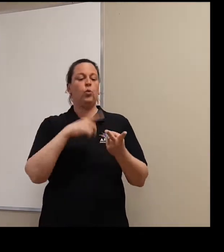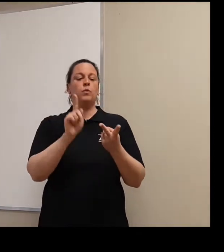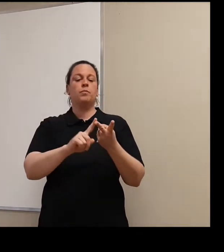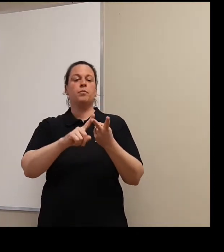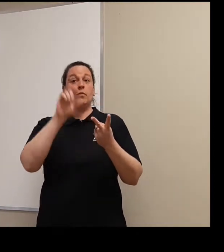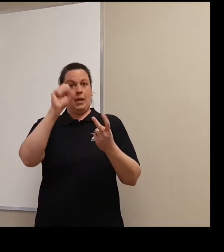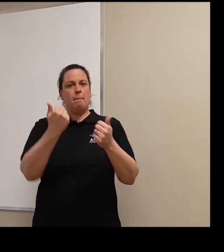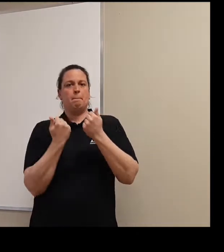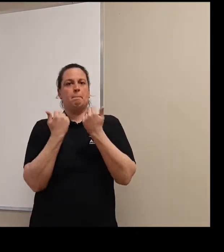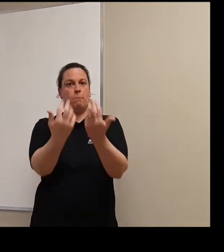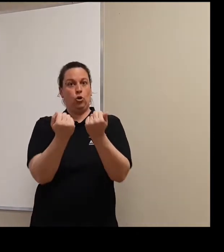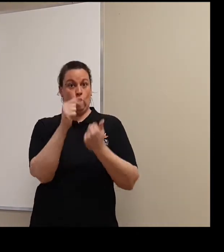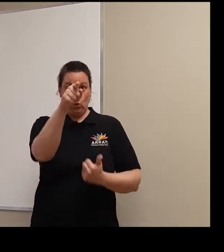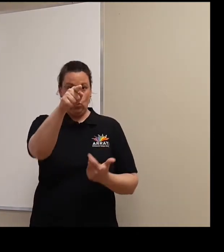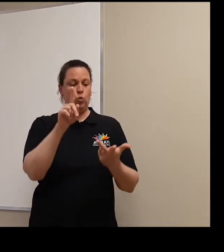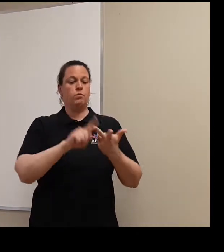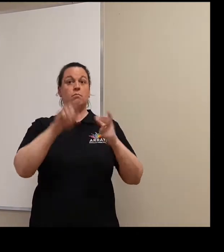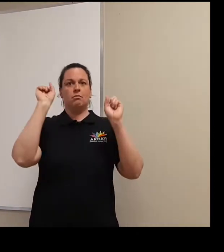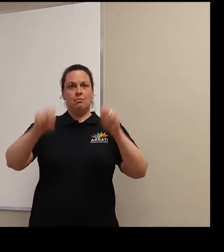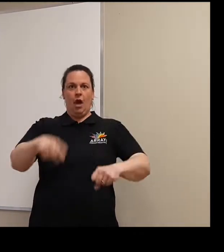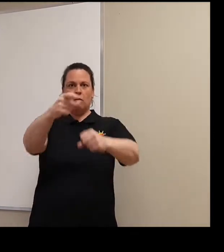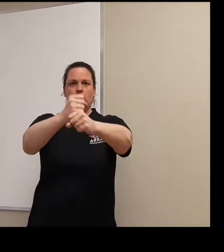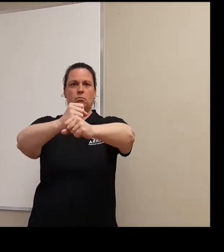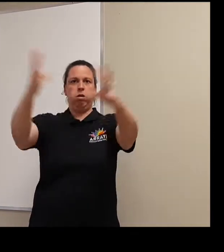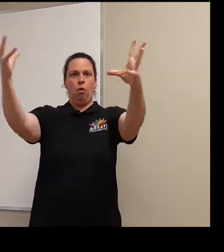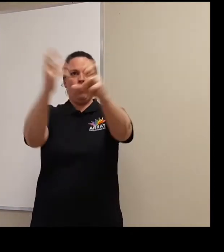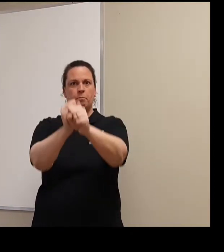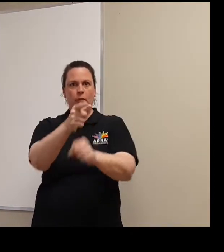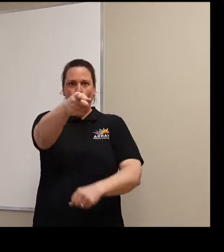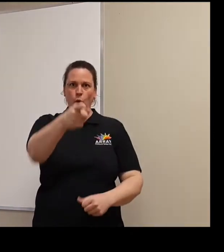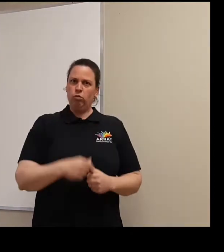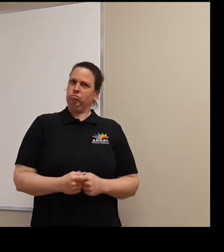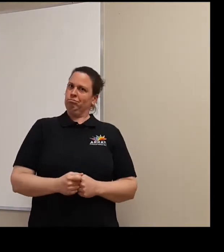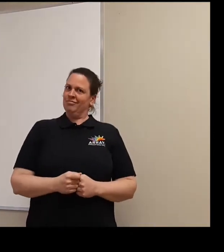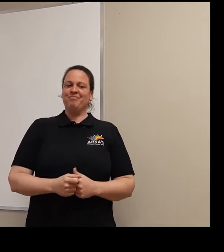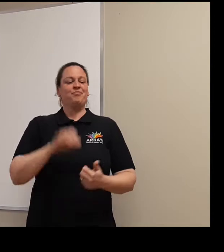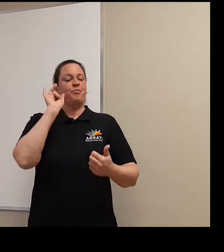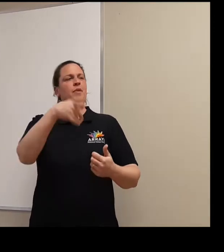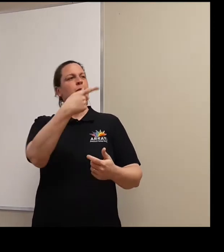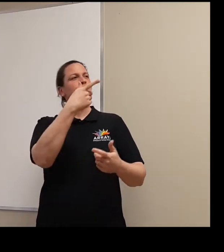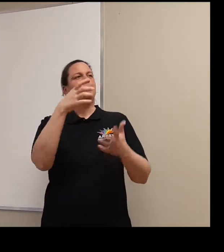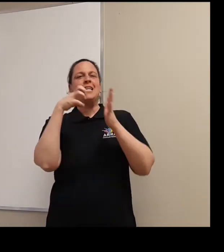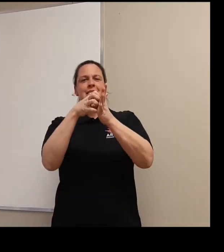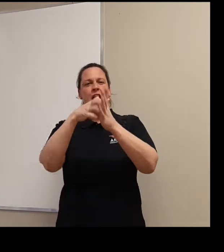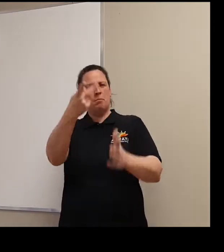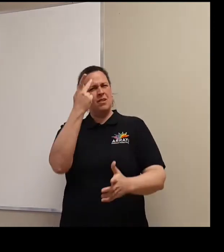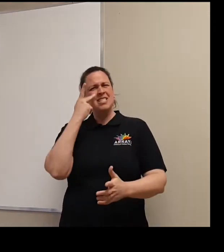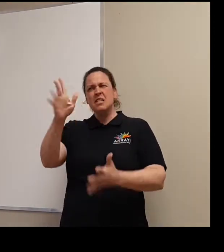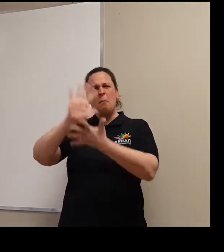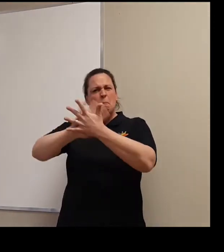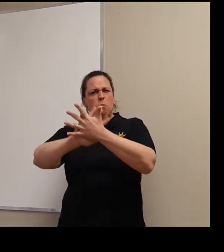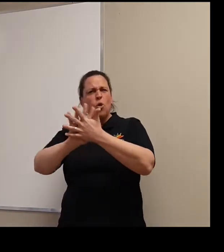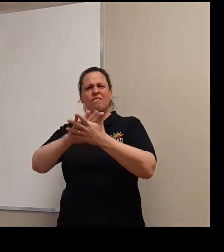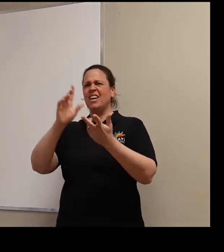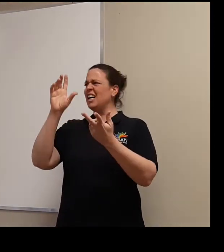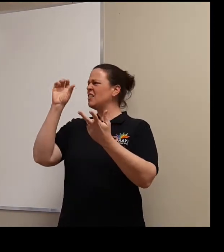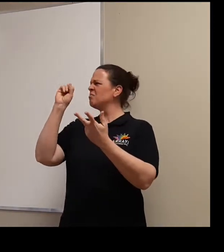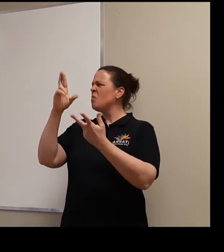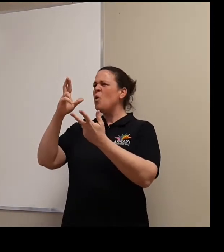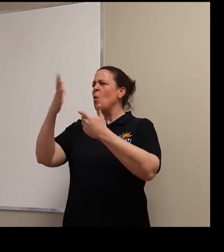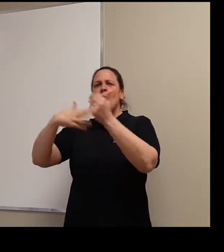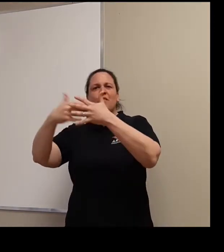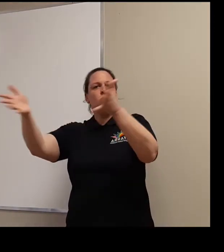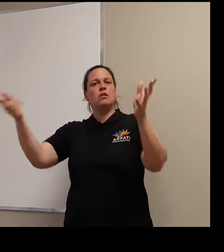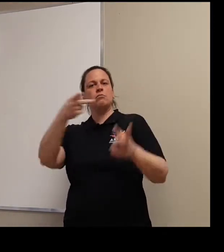can burn, it can kill, it can cause a fire to get very large very fast. An example, when you see